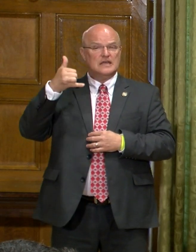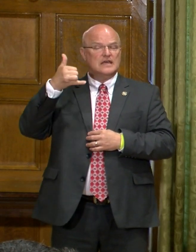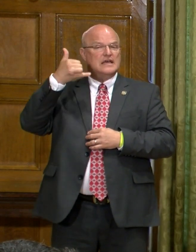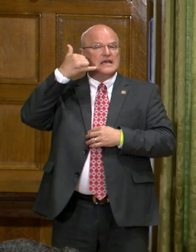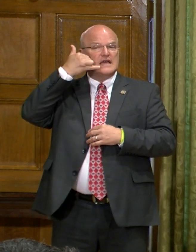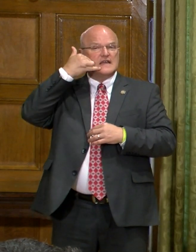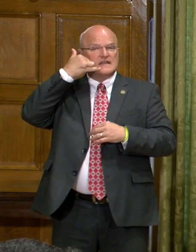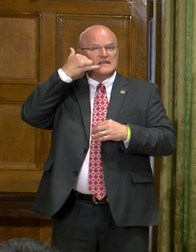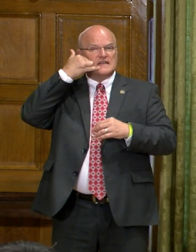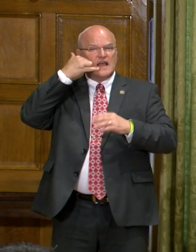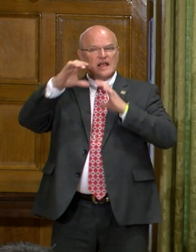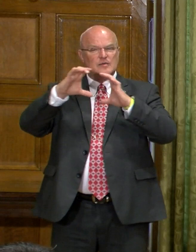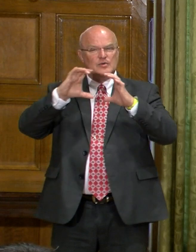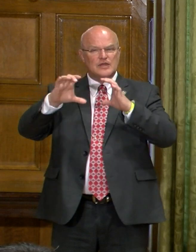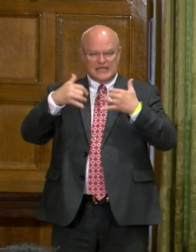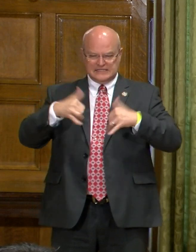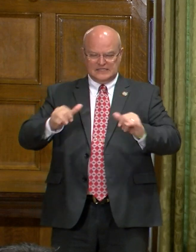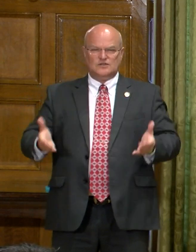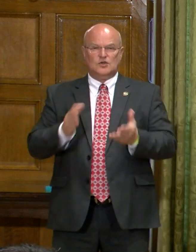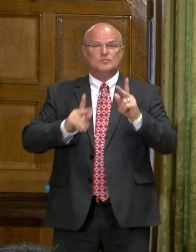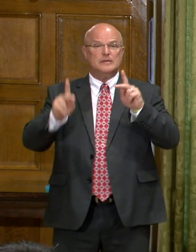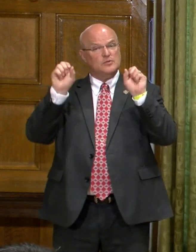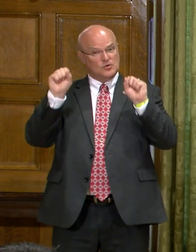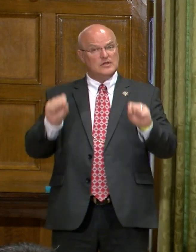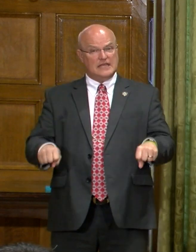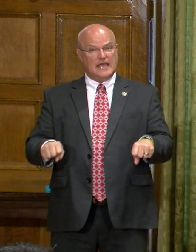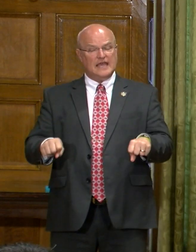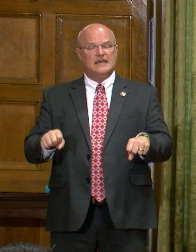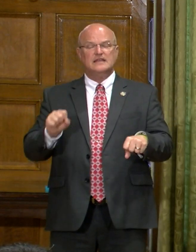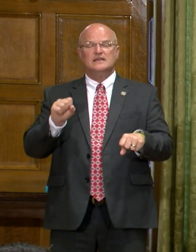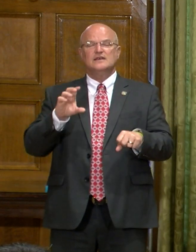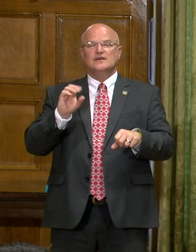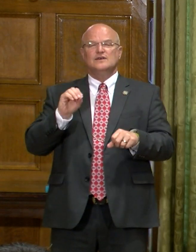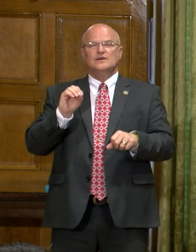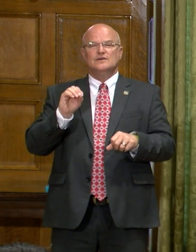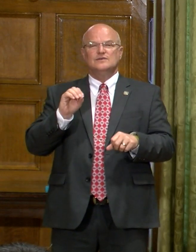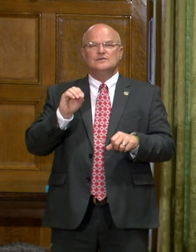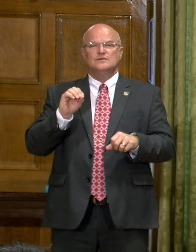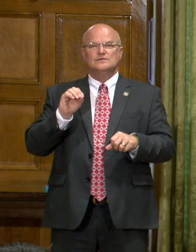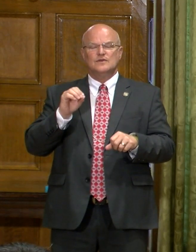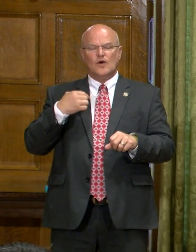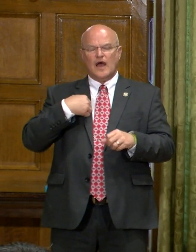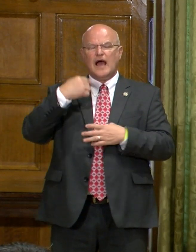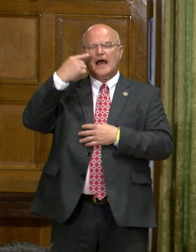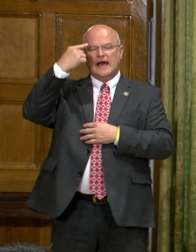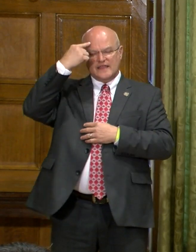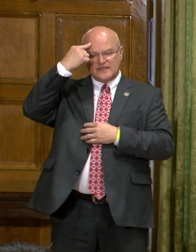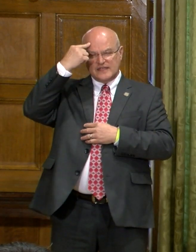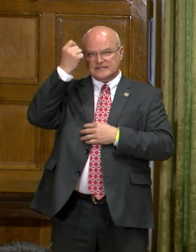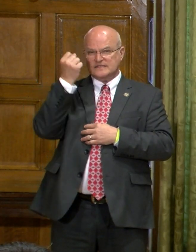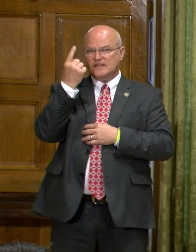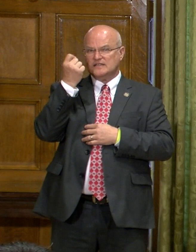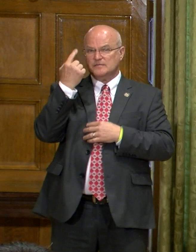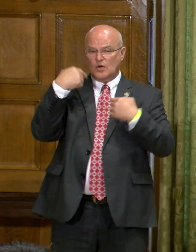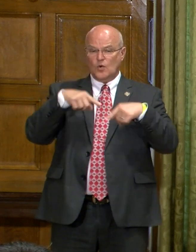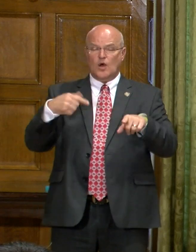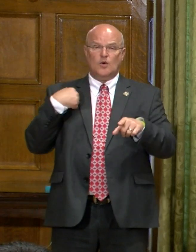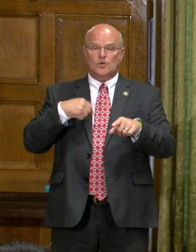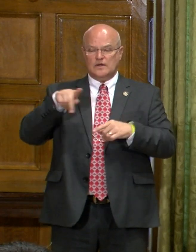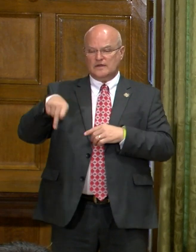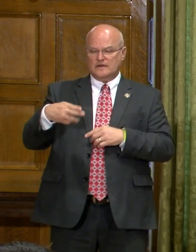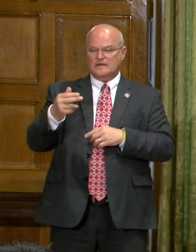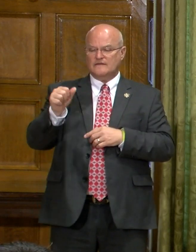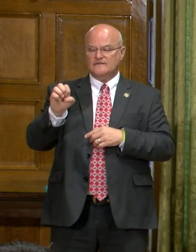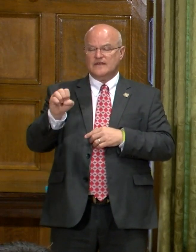is still encouraged for those who can do it, and so I think it's understandable while we're in